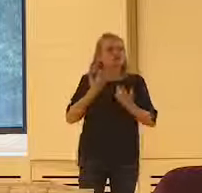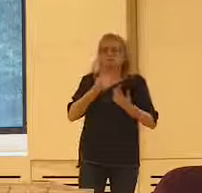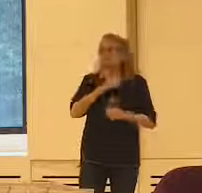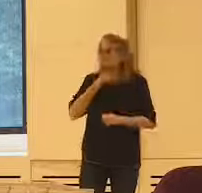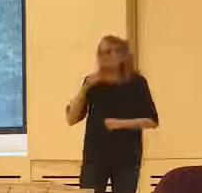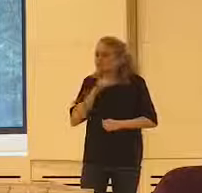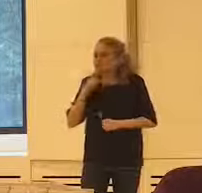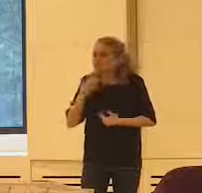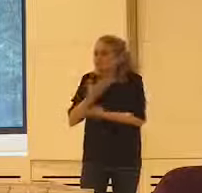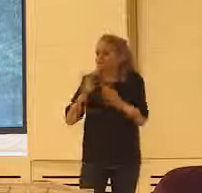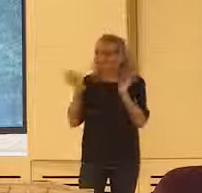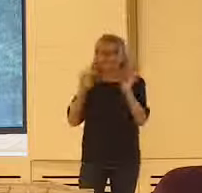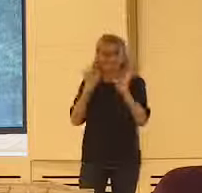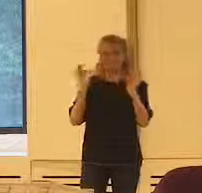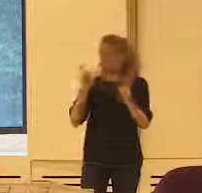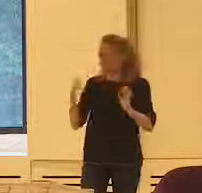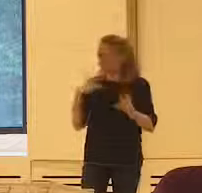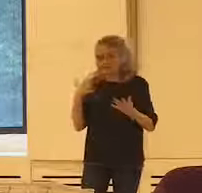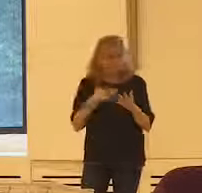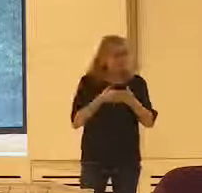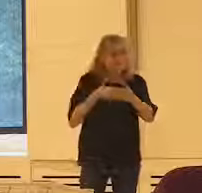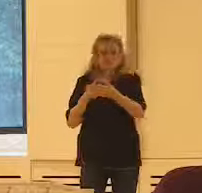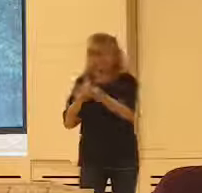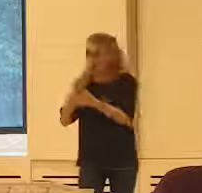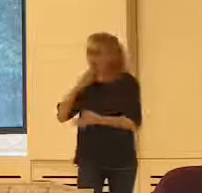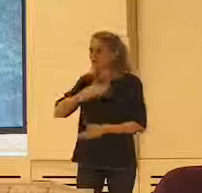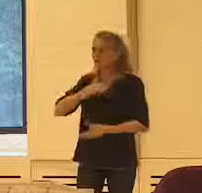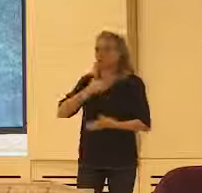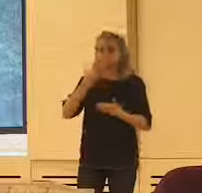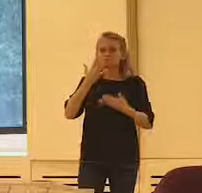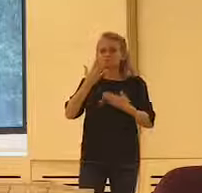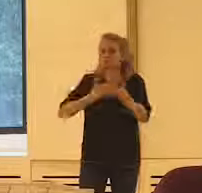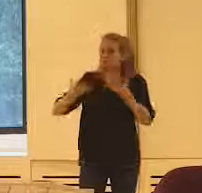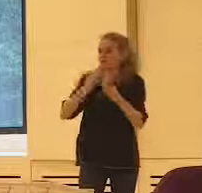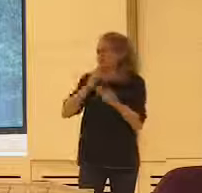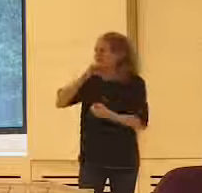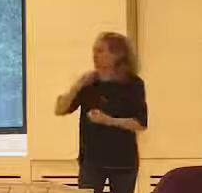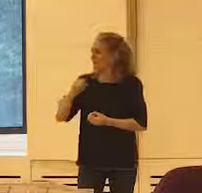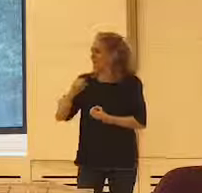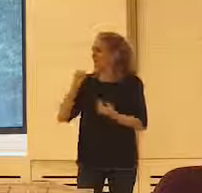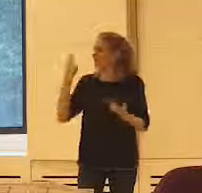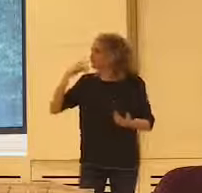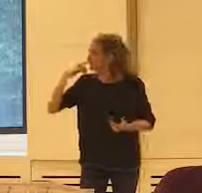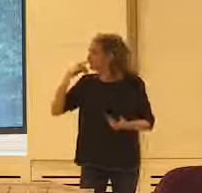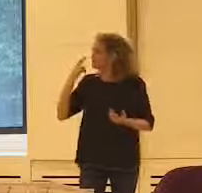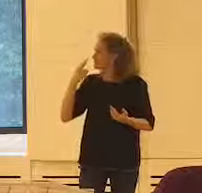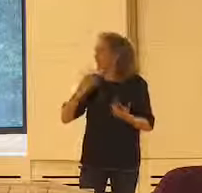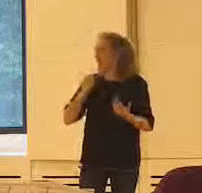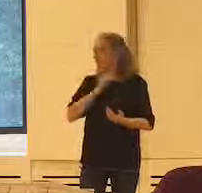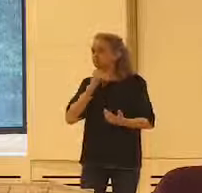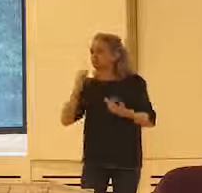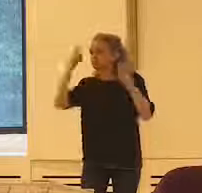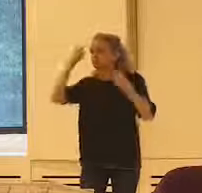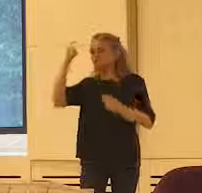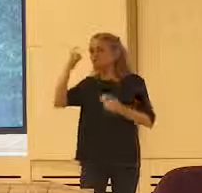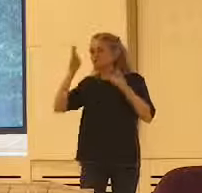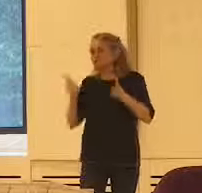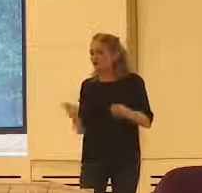about support groups, and feeling there were barriers to that. Men wanting to talk with men.